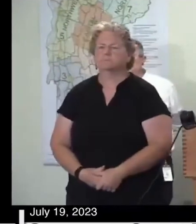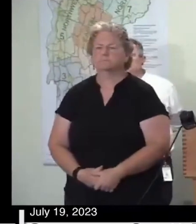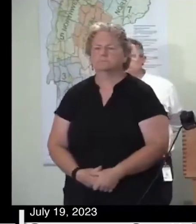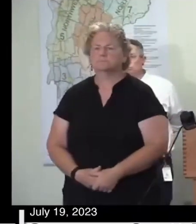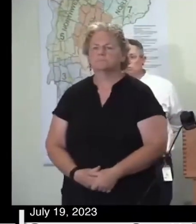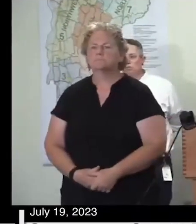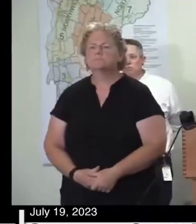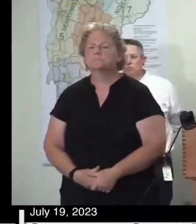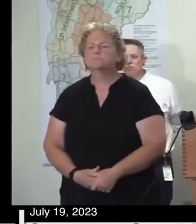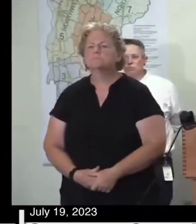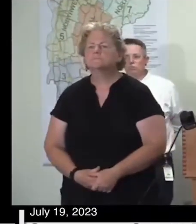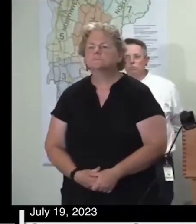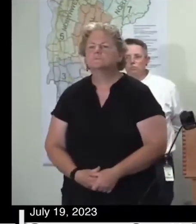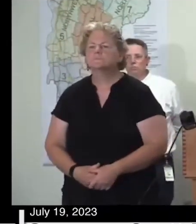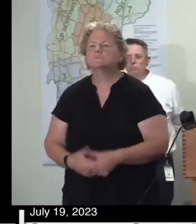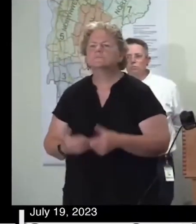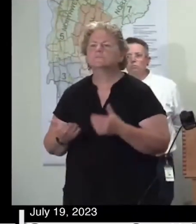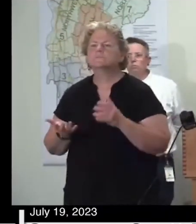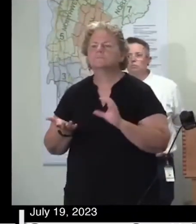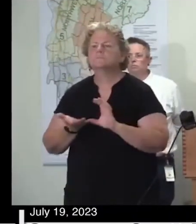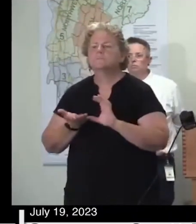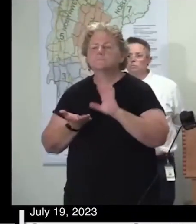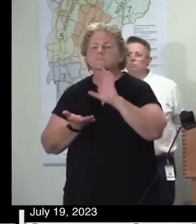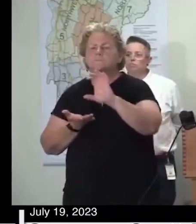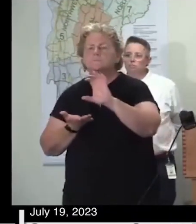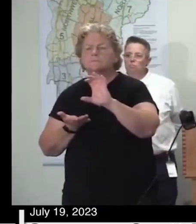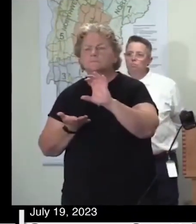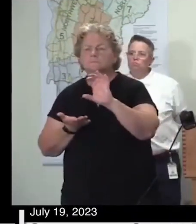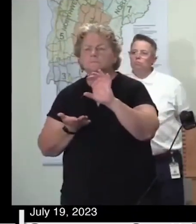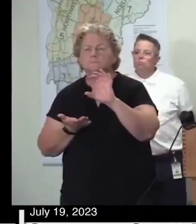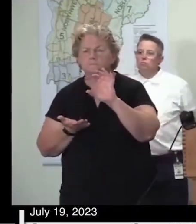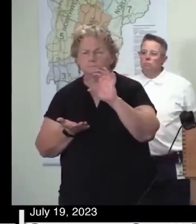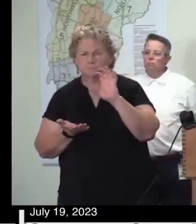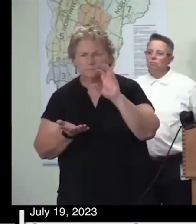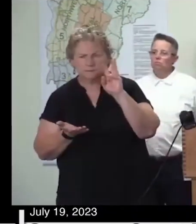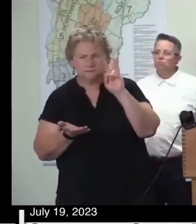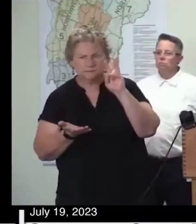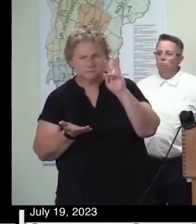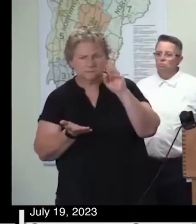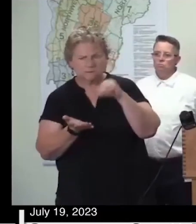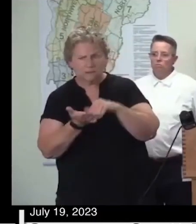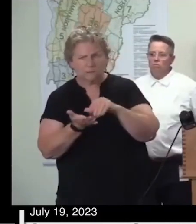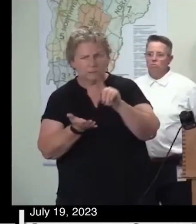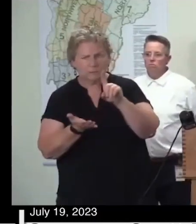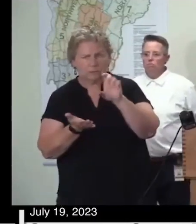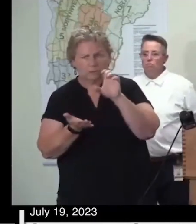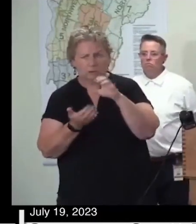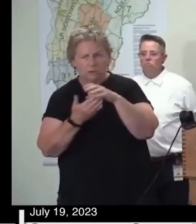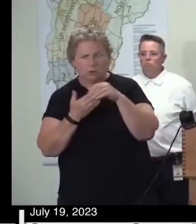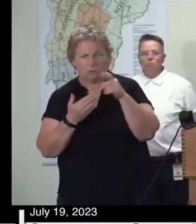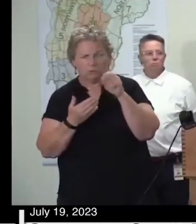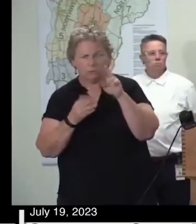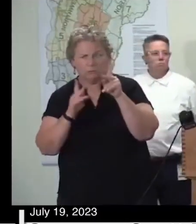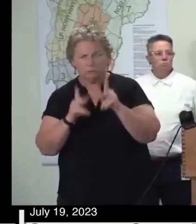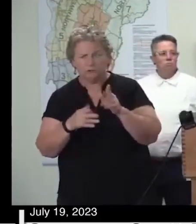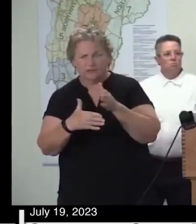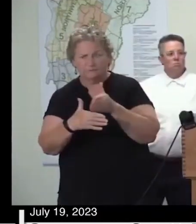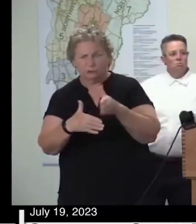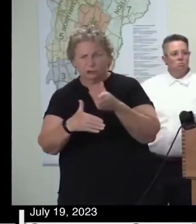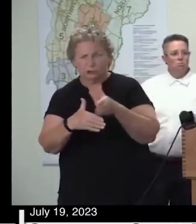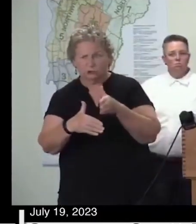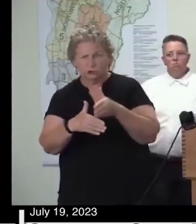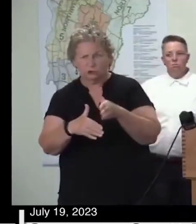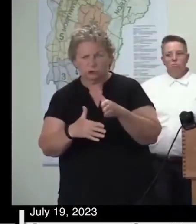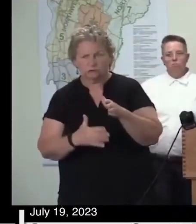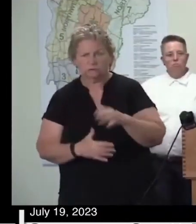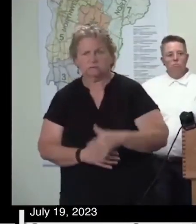Approved, right? An average of about $6,100 per person. Is that the ceiling, or do you expect more money